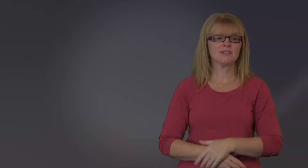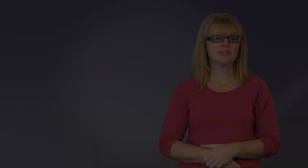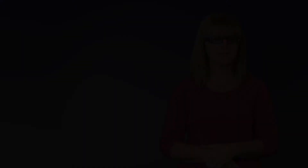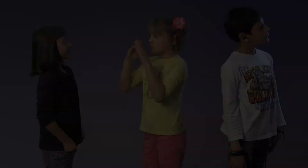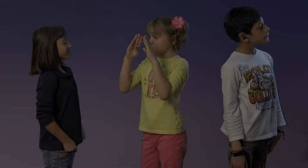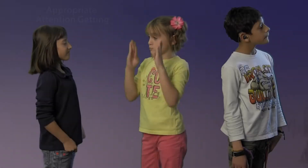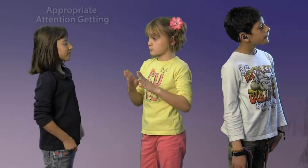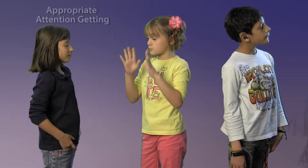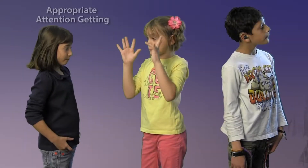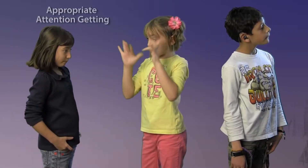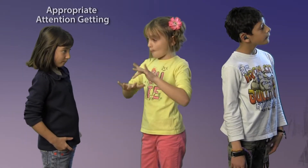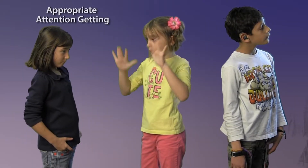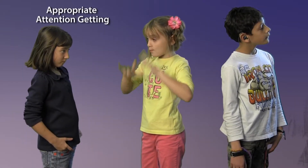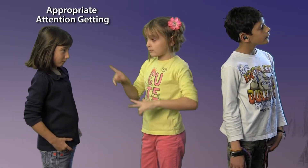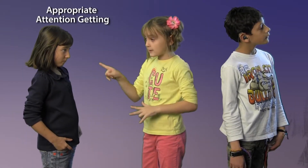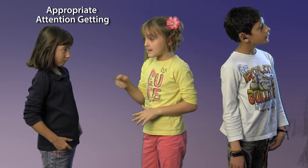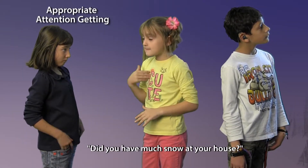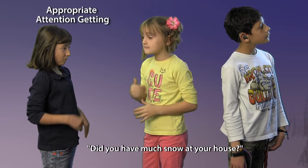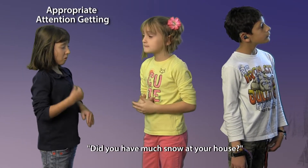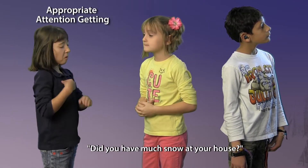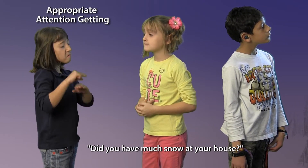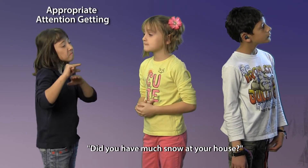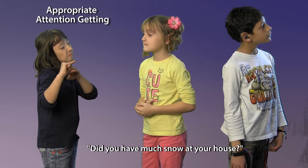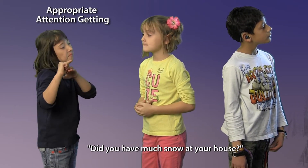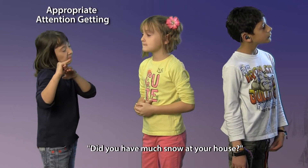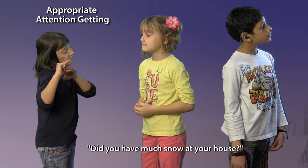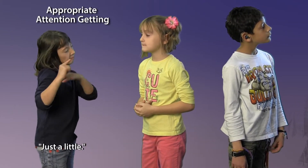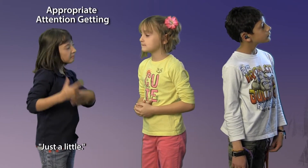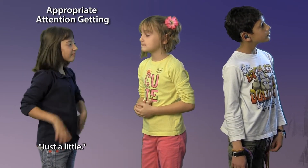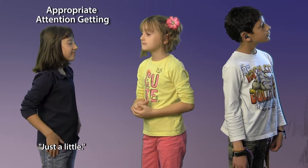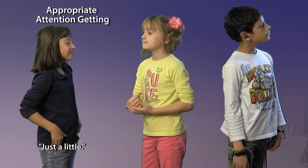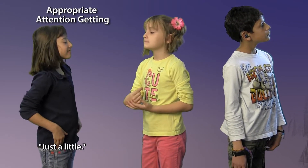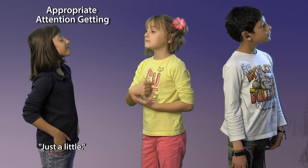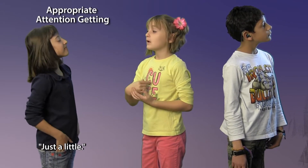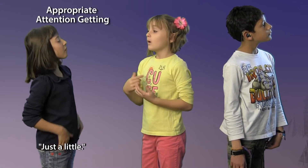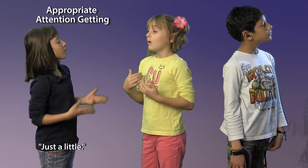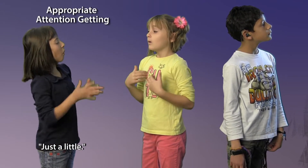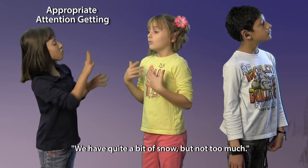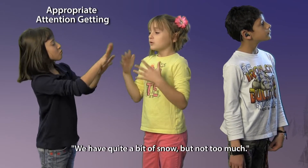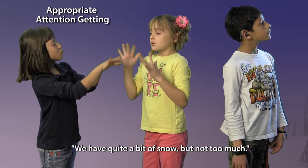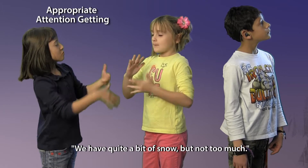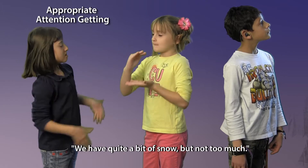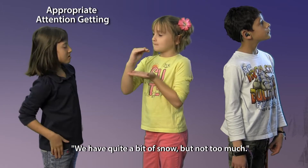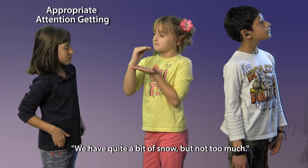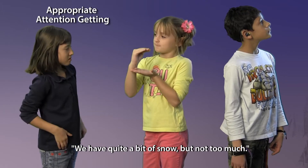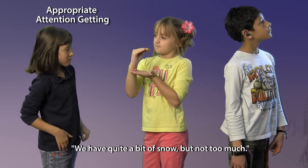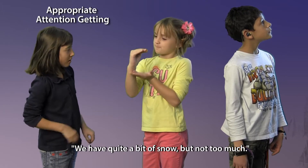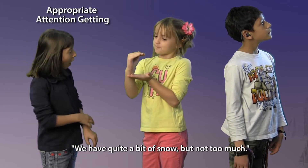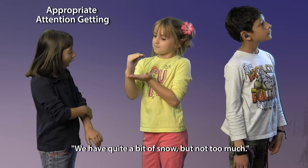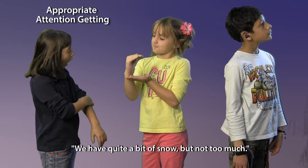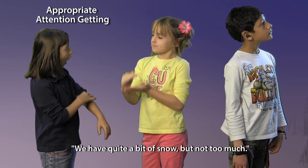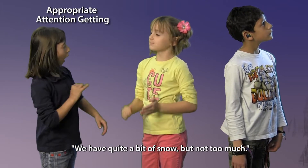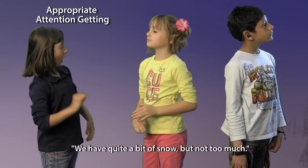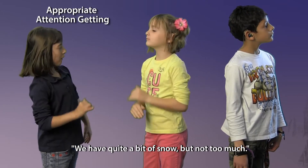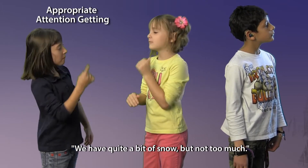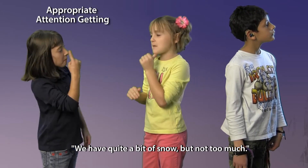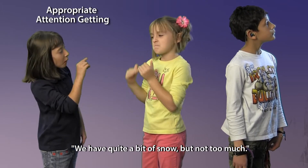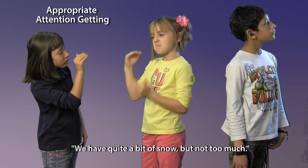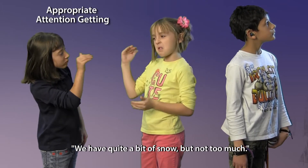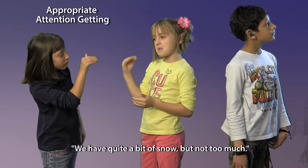Deaf culture. Cool. Did you have much snow at your house? Just a little. We had quite a bit of snow. Not too much.